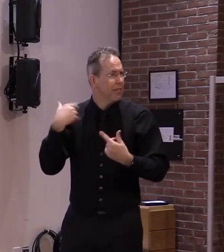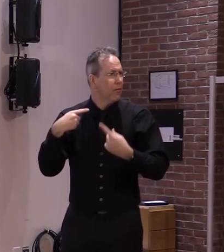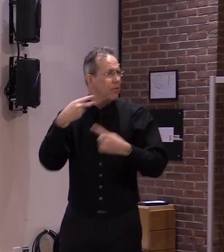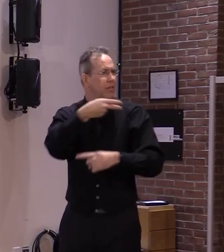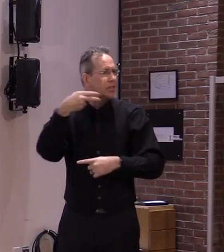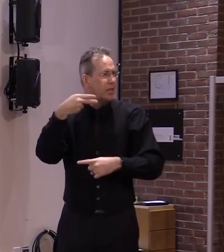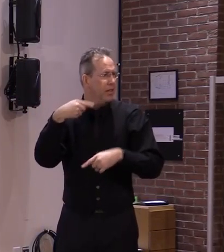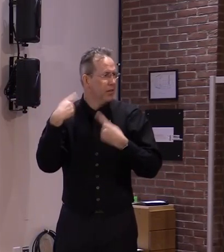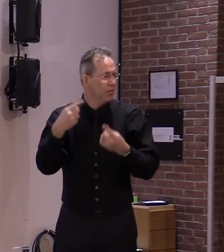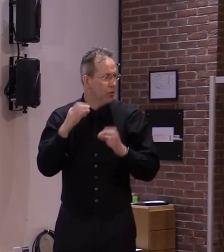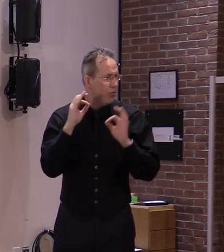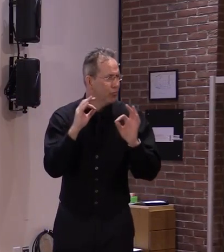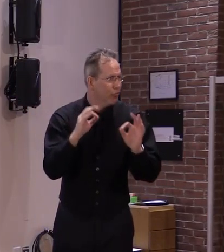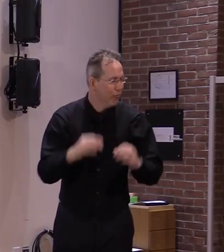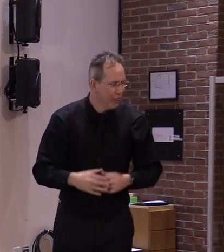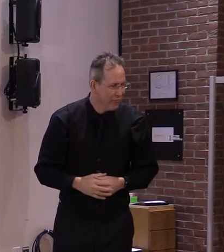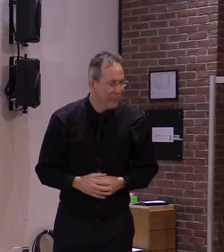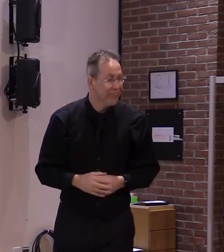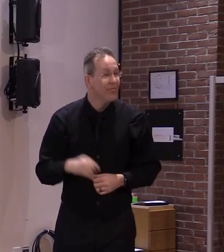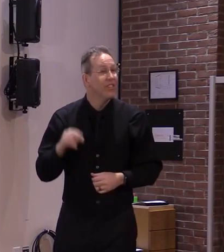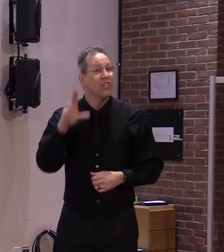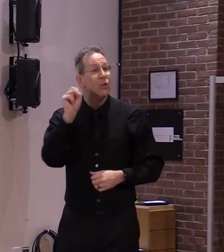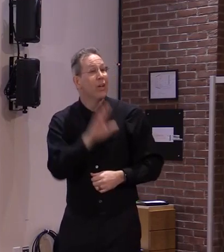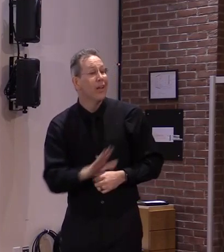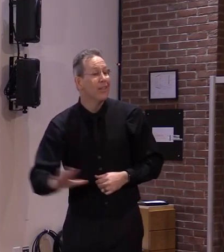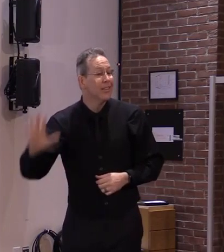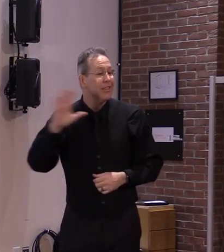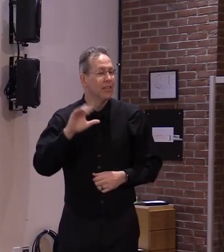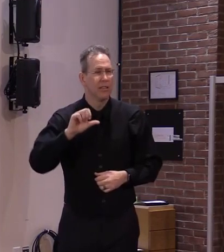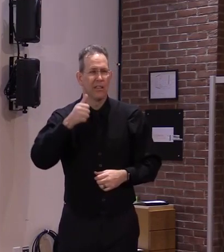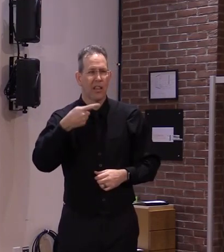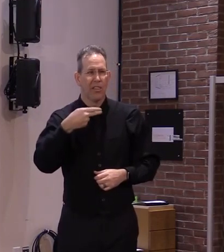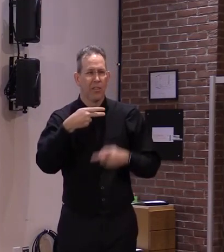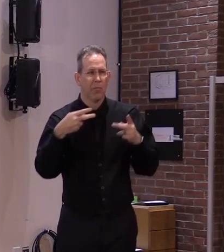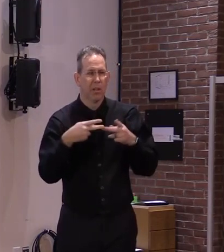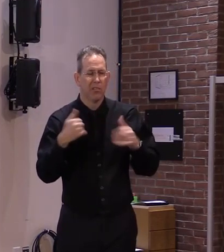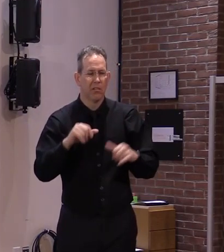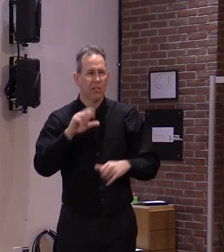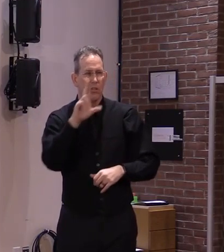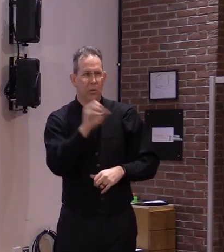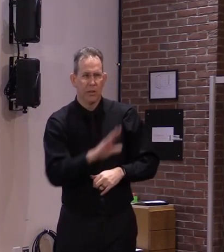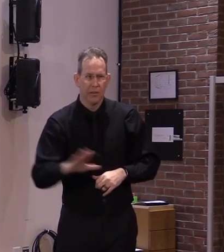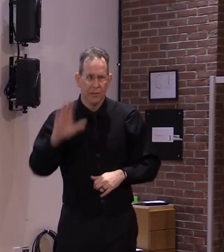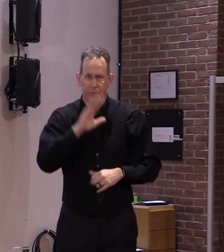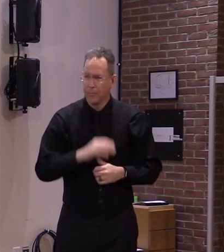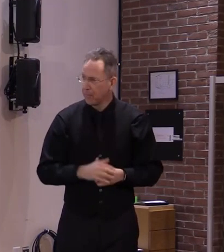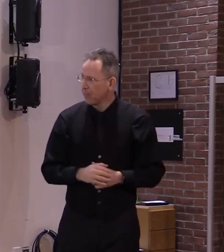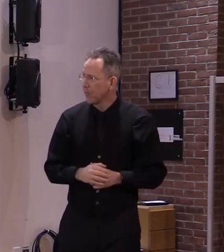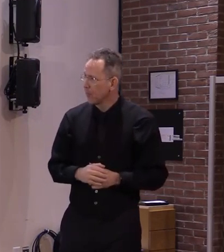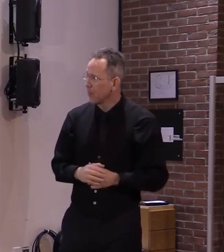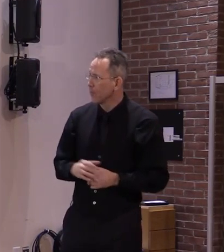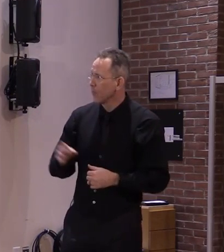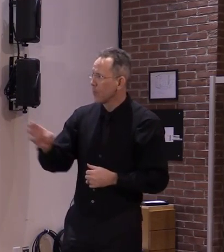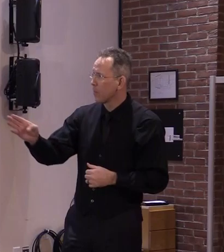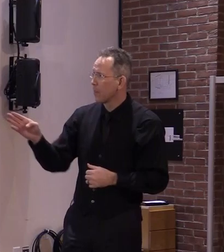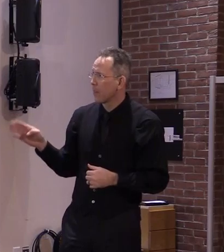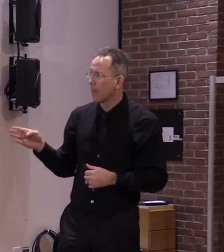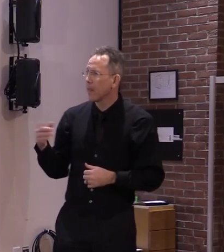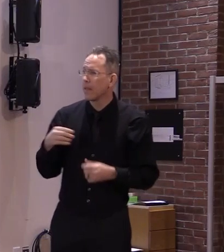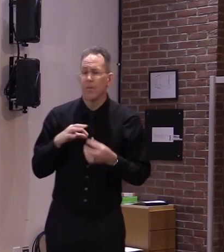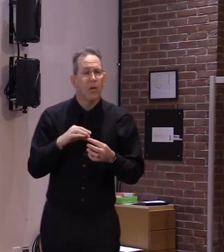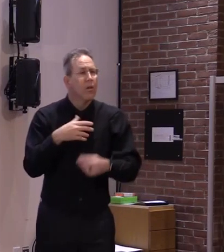the number of people administered the vaccine on a per capita basis. Additionally, we are including